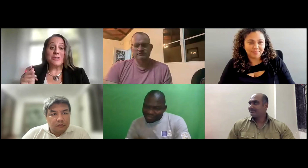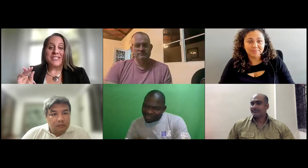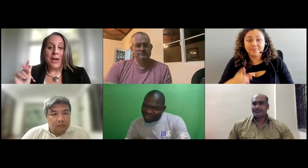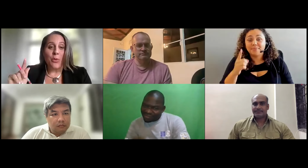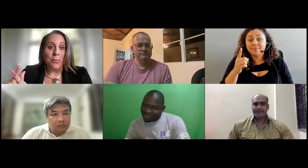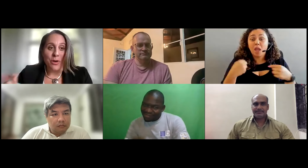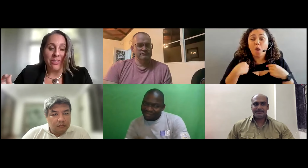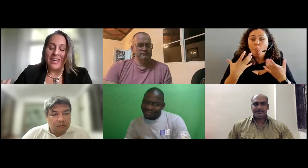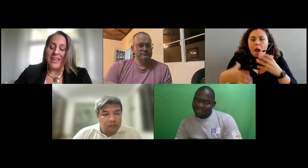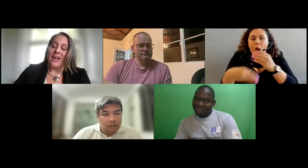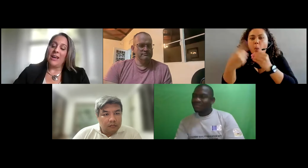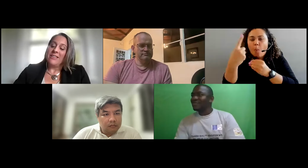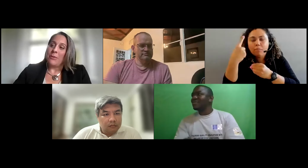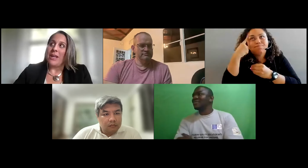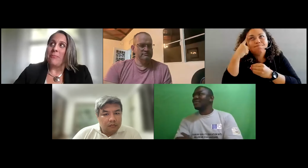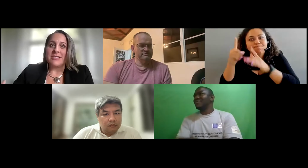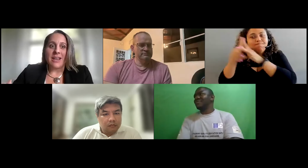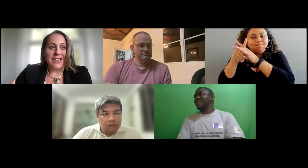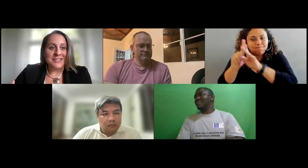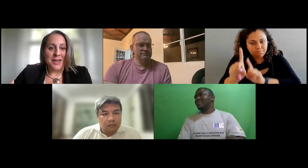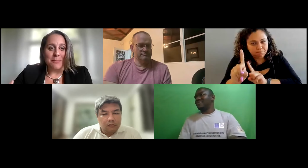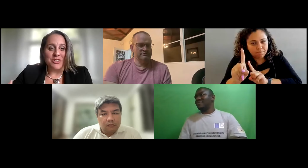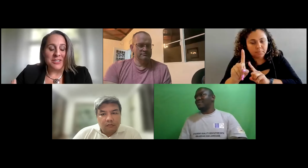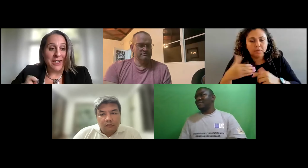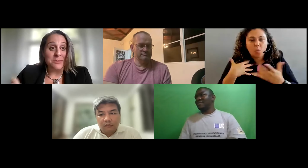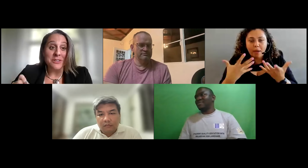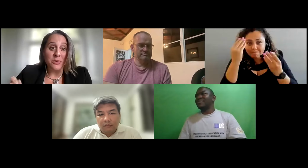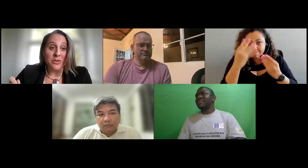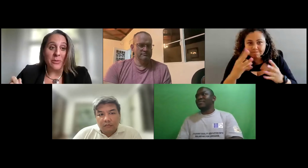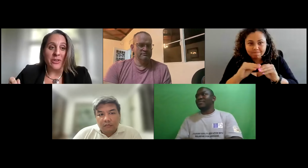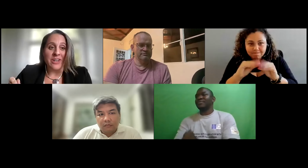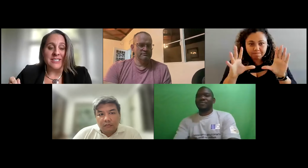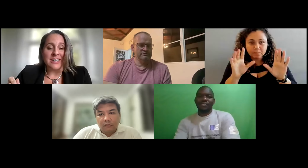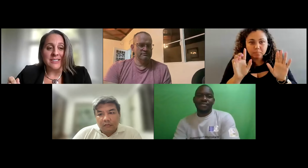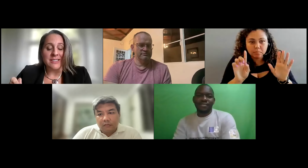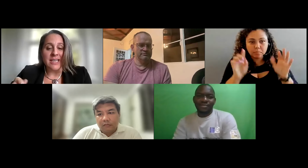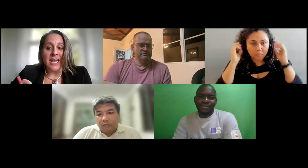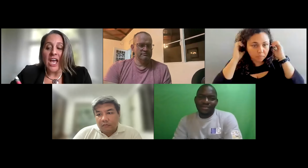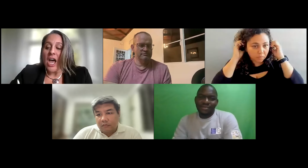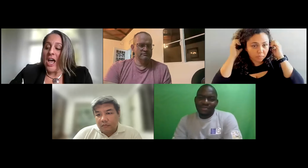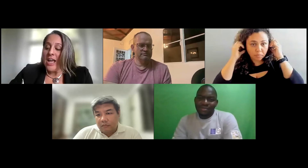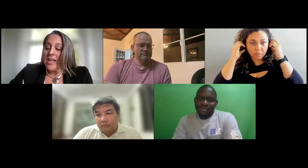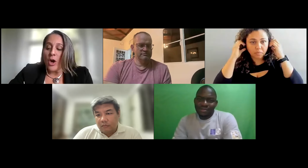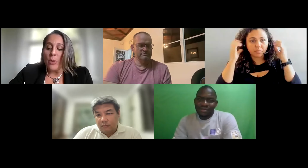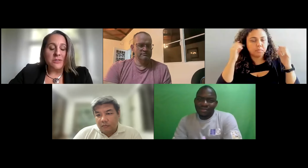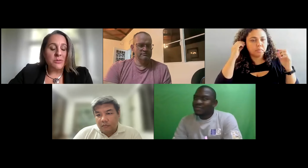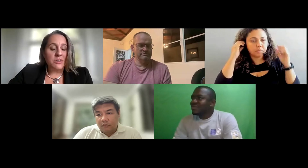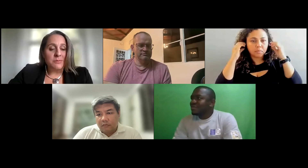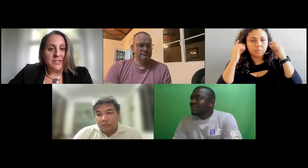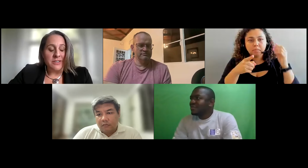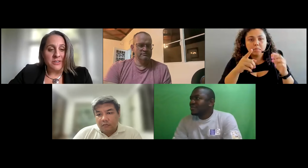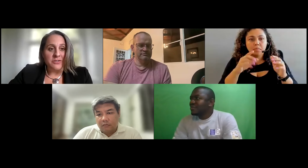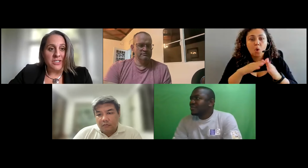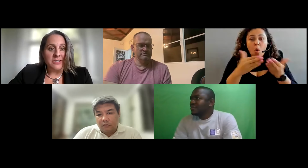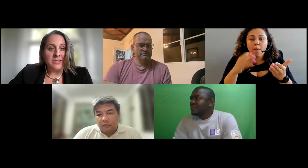I would just add one more thing that I would emphasize, just in my experience working with the grantees, is that open